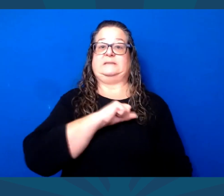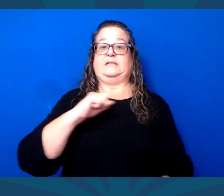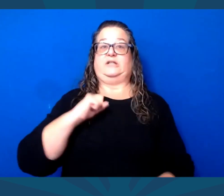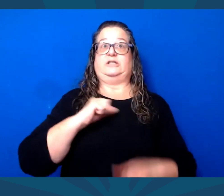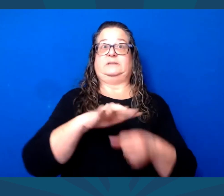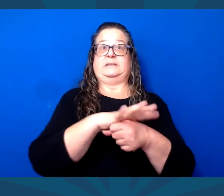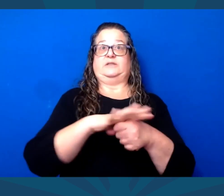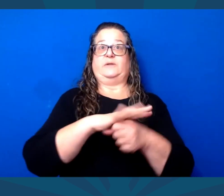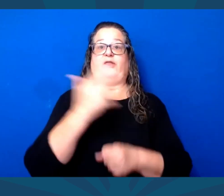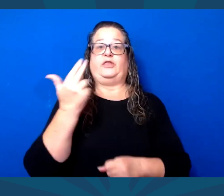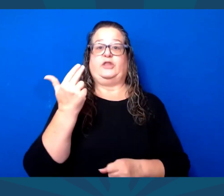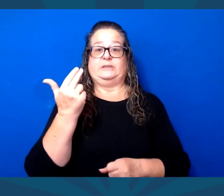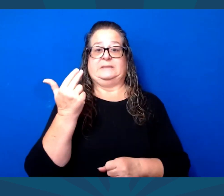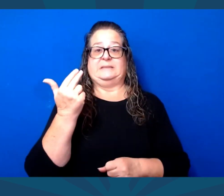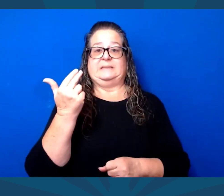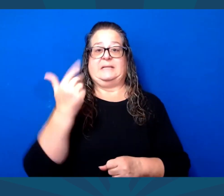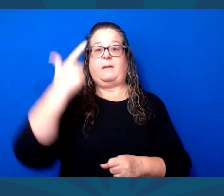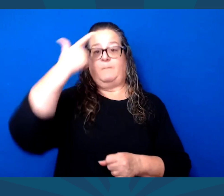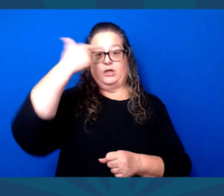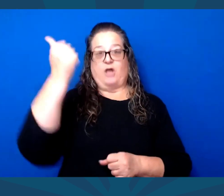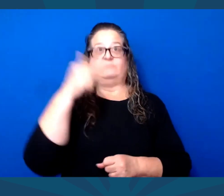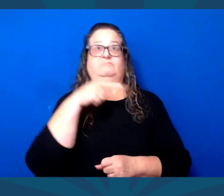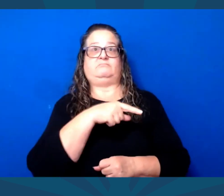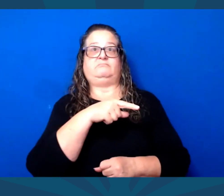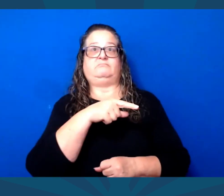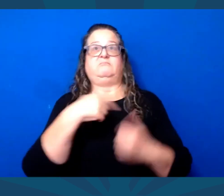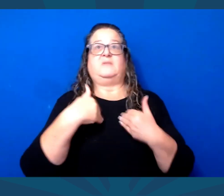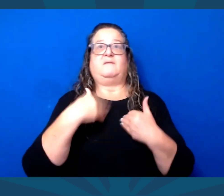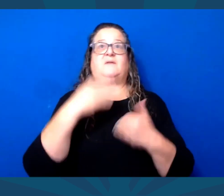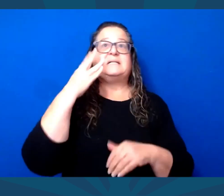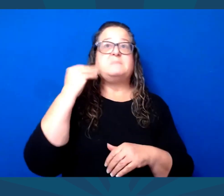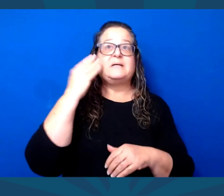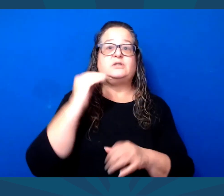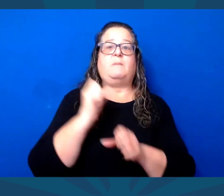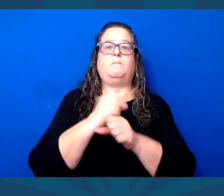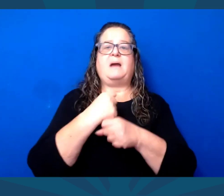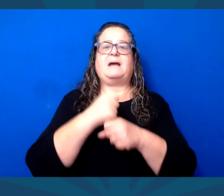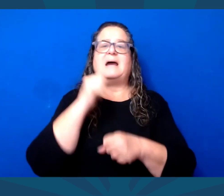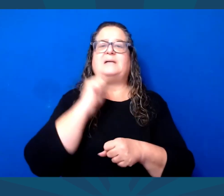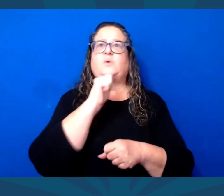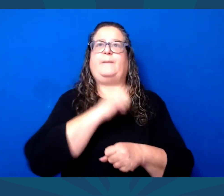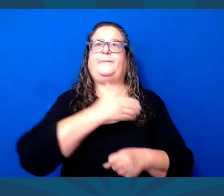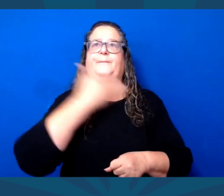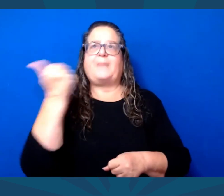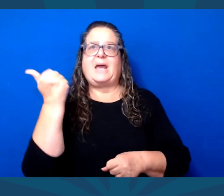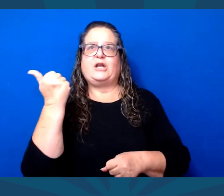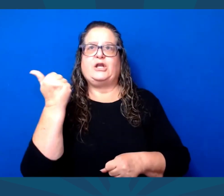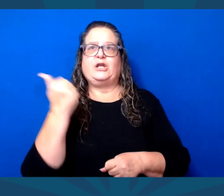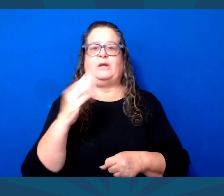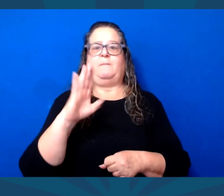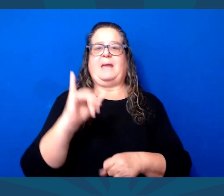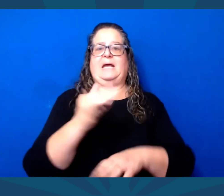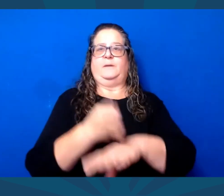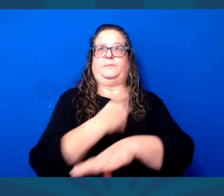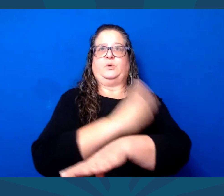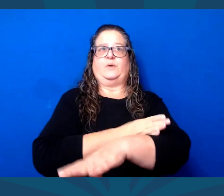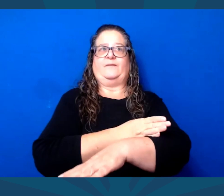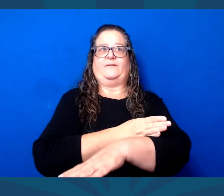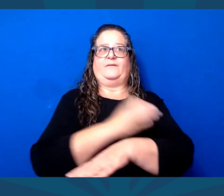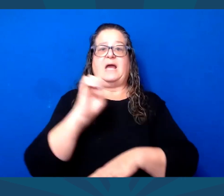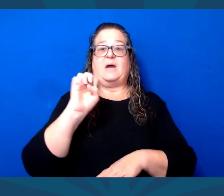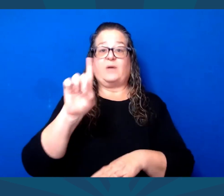I am running for Senate in LD 13 because I have the experience to make Arizona better